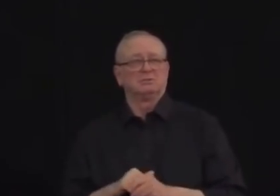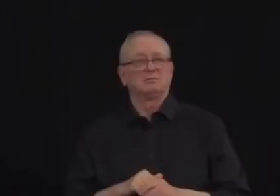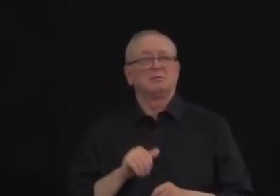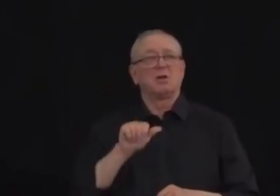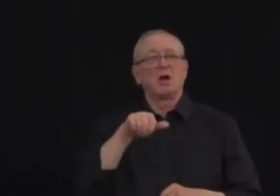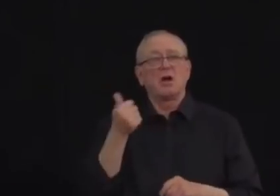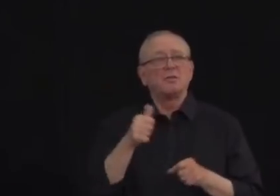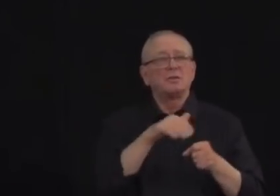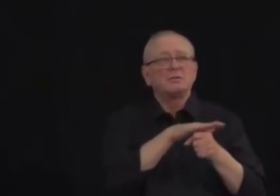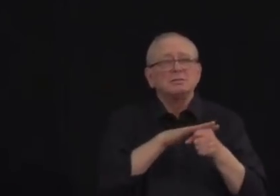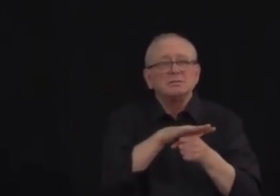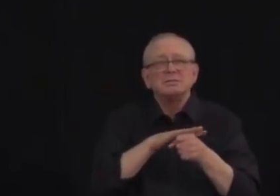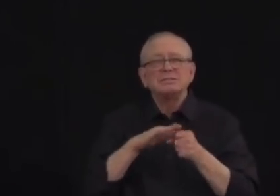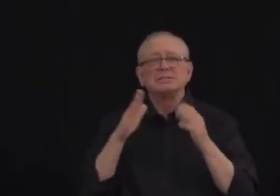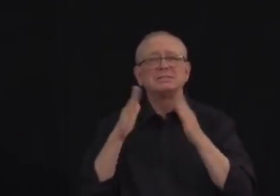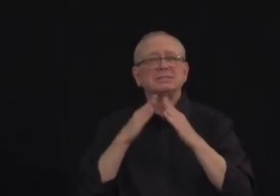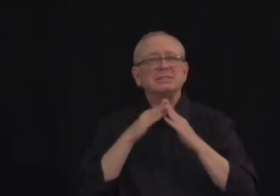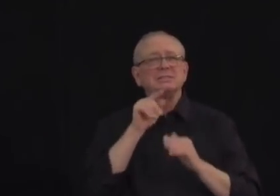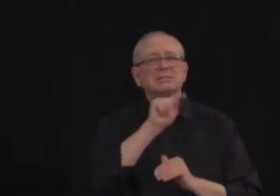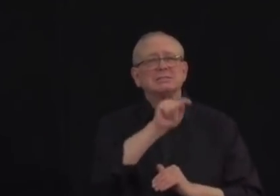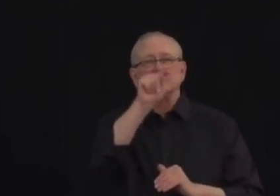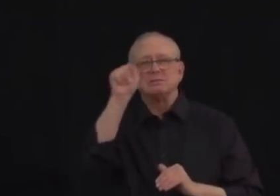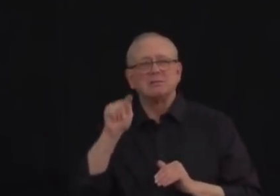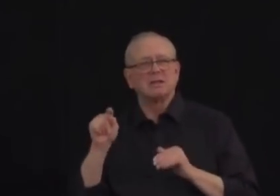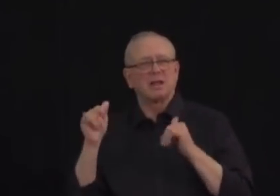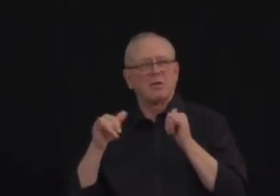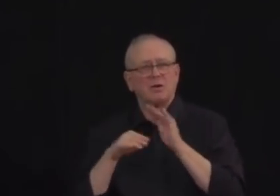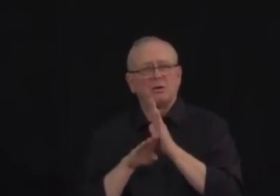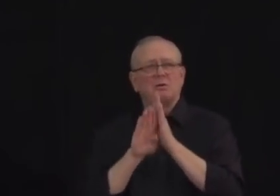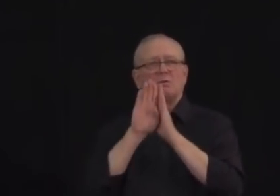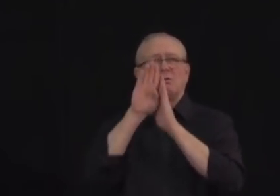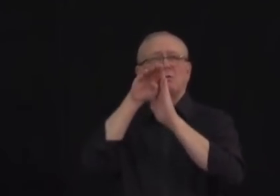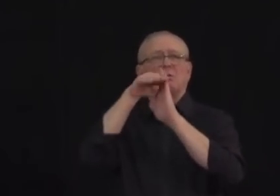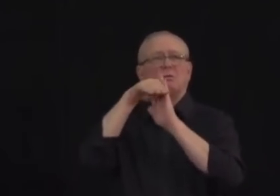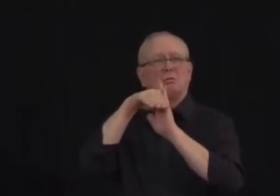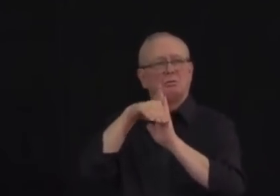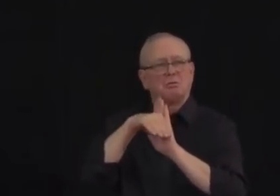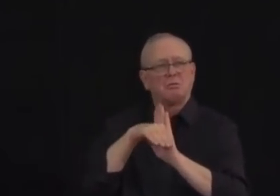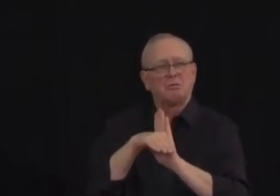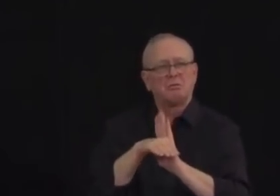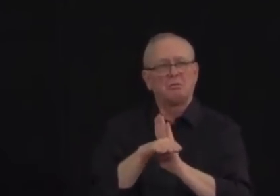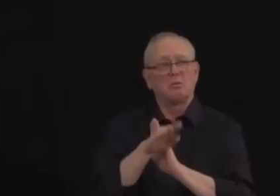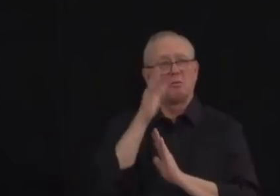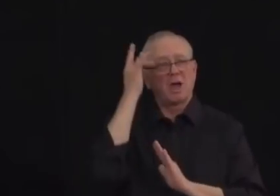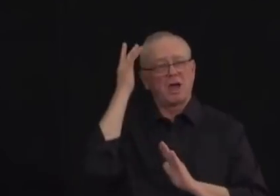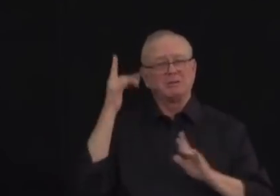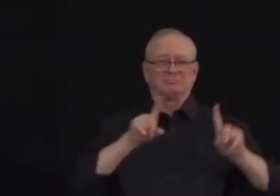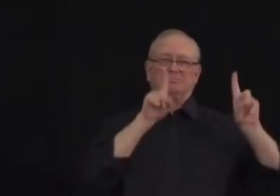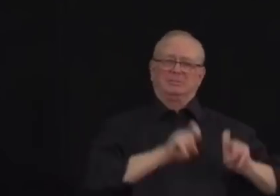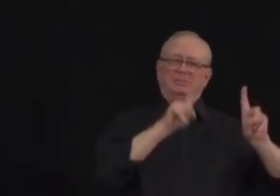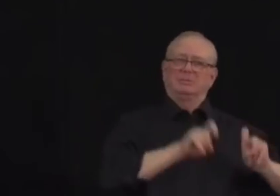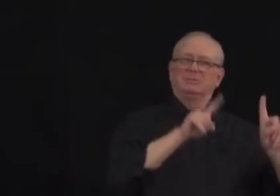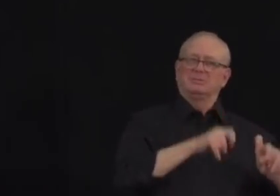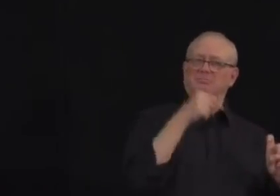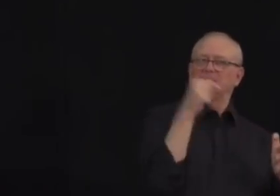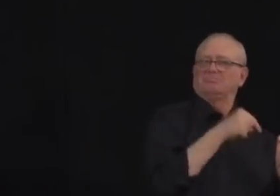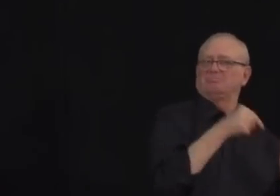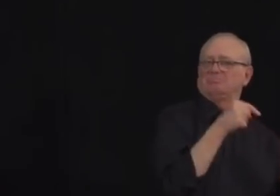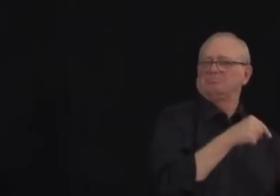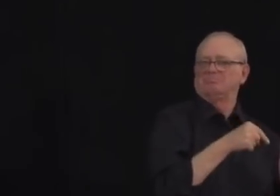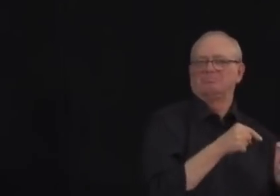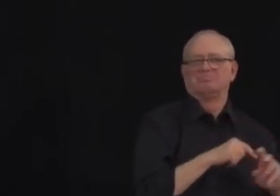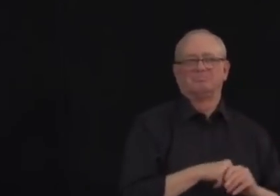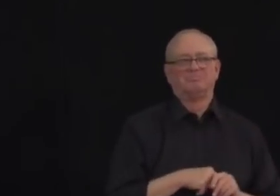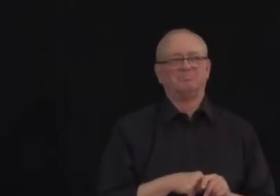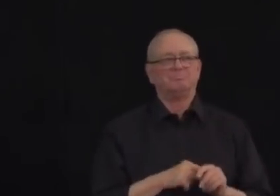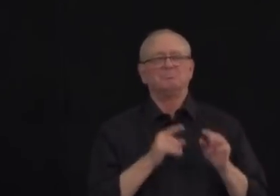aggressive testing is essential to controlling the spread. As I've said before, it's extremely important to not just complete as many